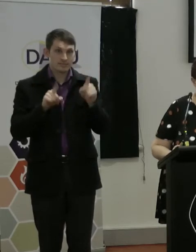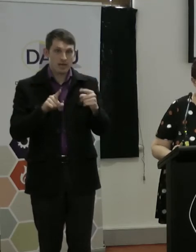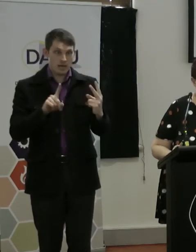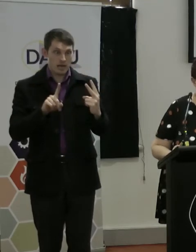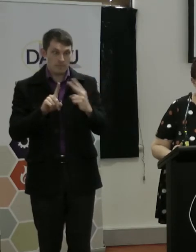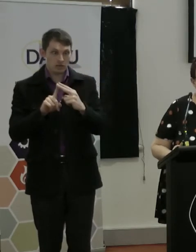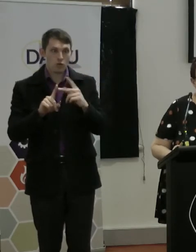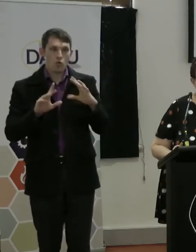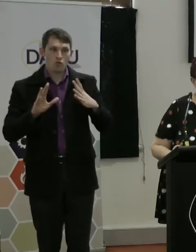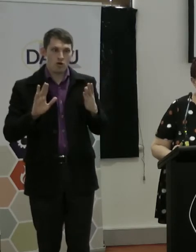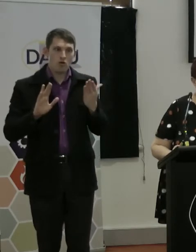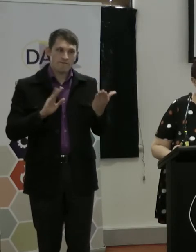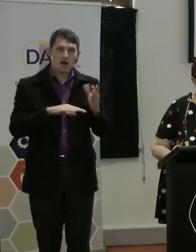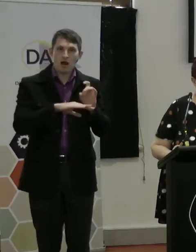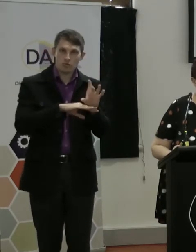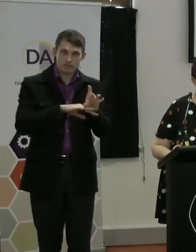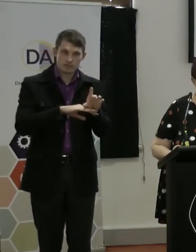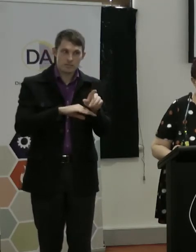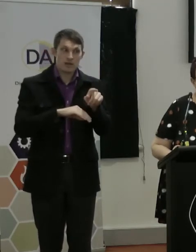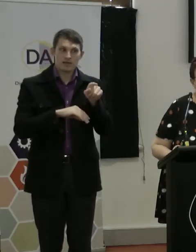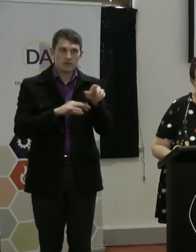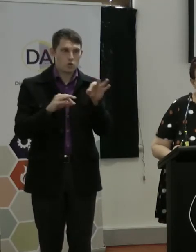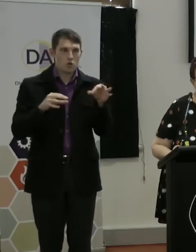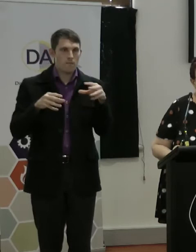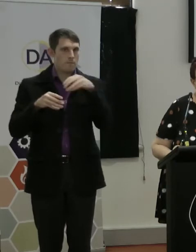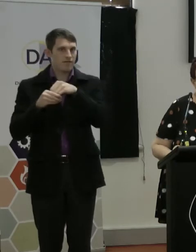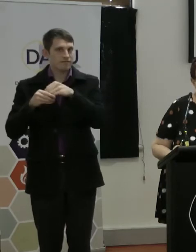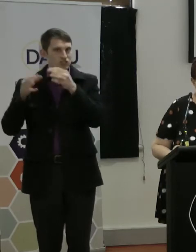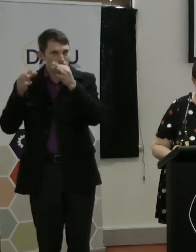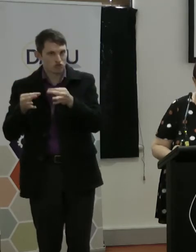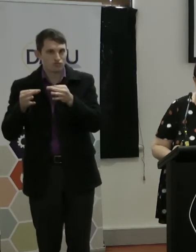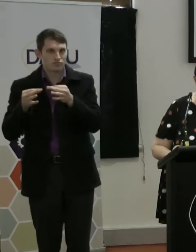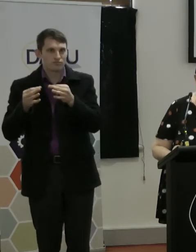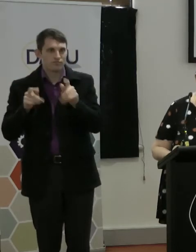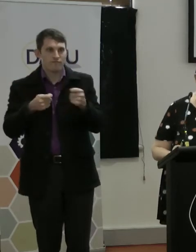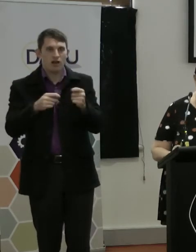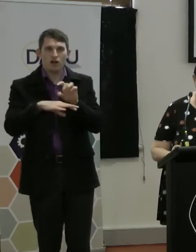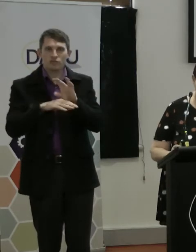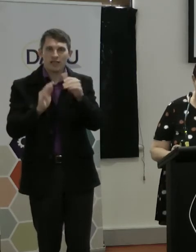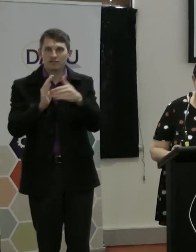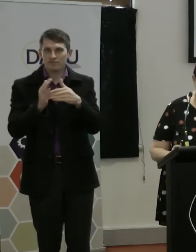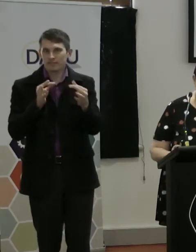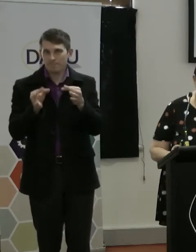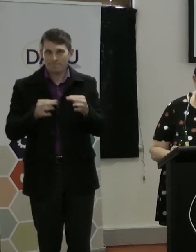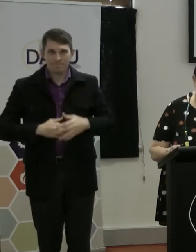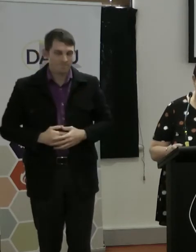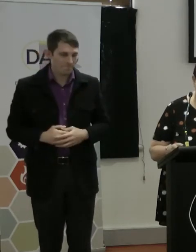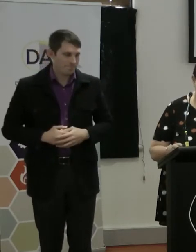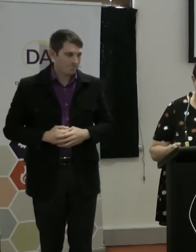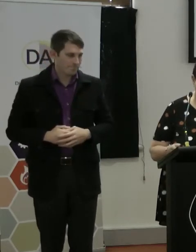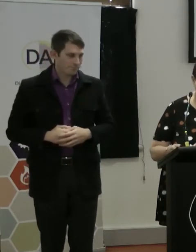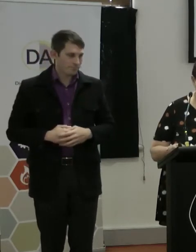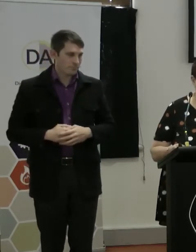application process and is not part of the counselling outcome at the end of the scheme. So as at the 4th